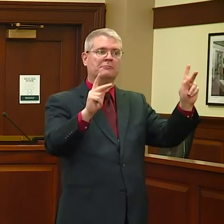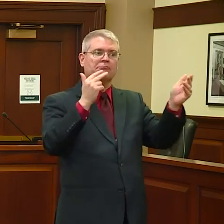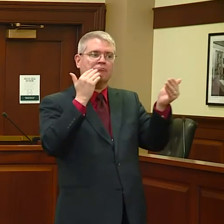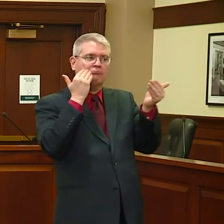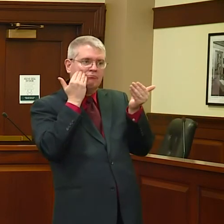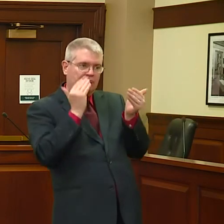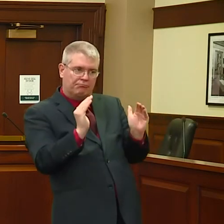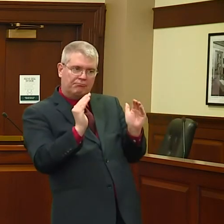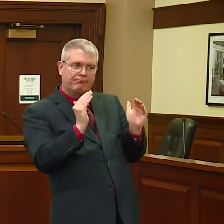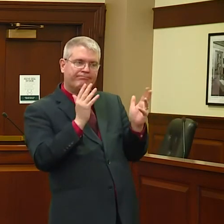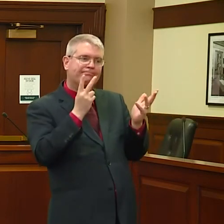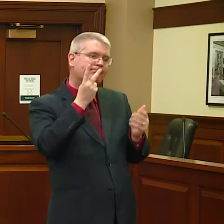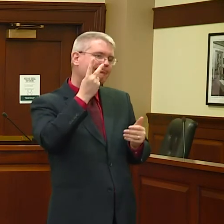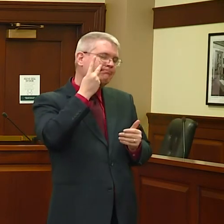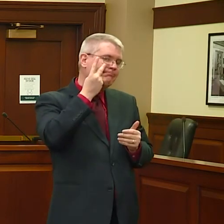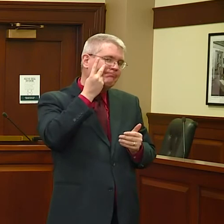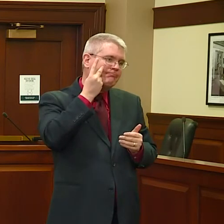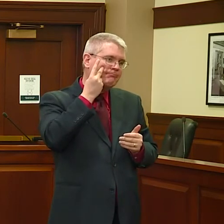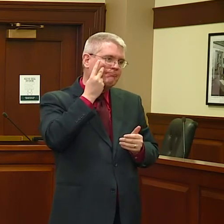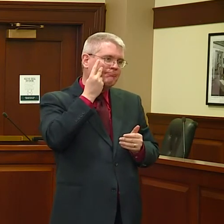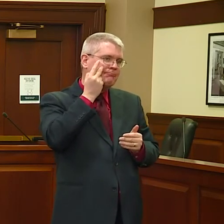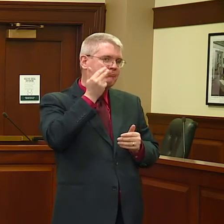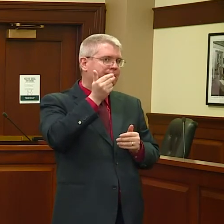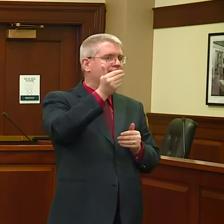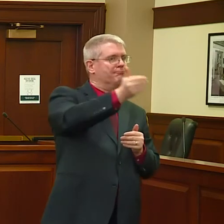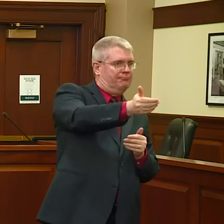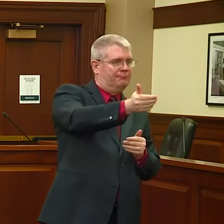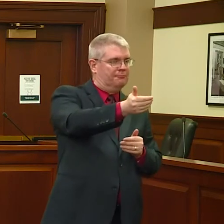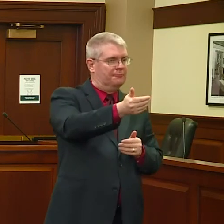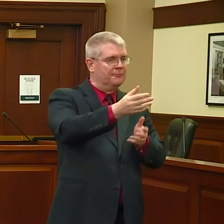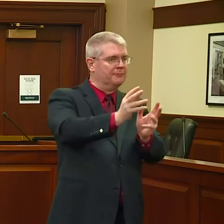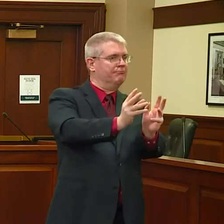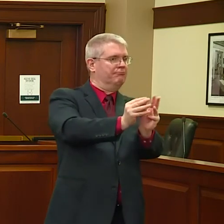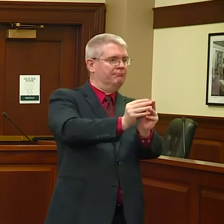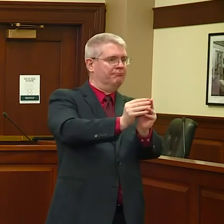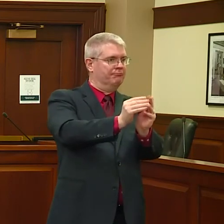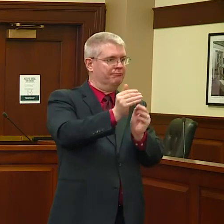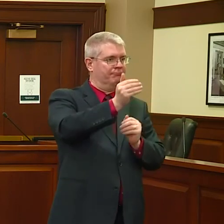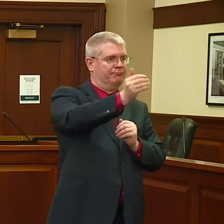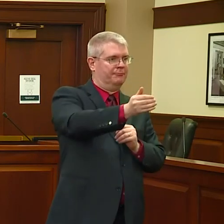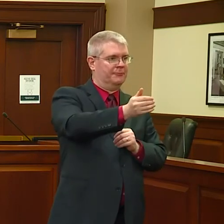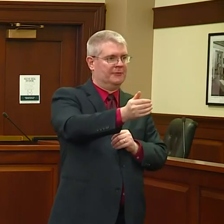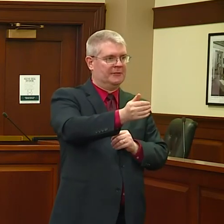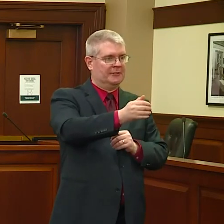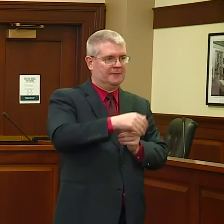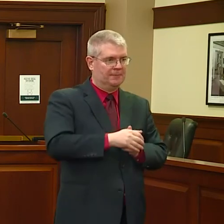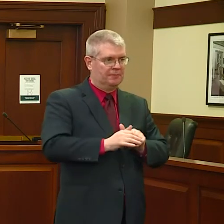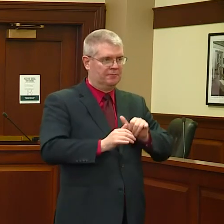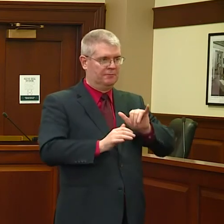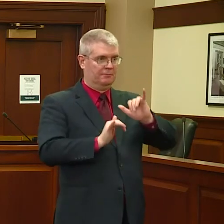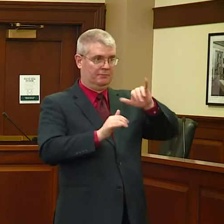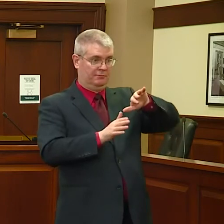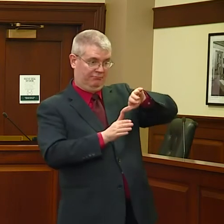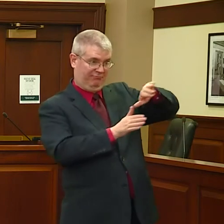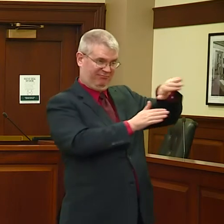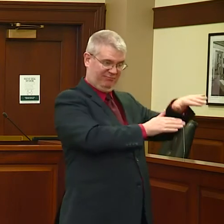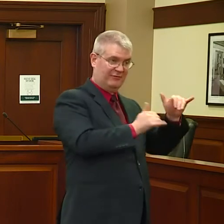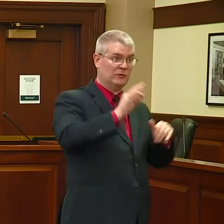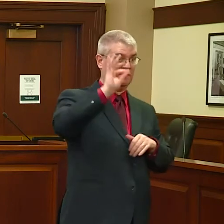totally backfilled, not in the same buckets, but in total the money into K-12 education.